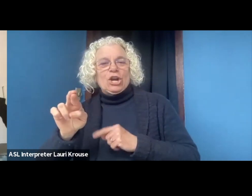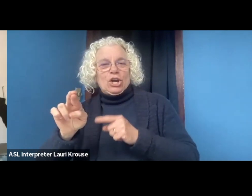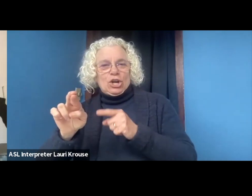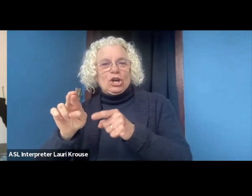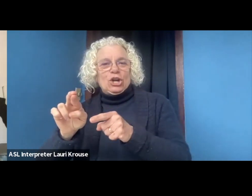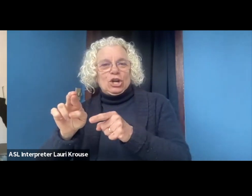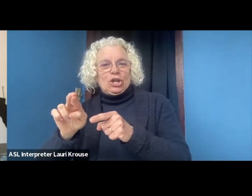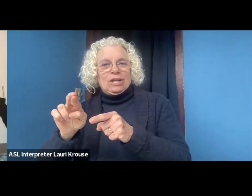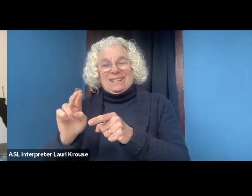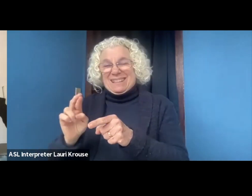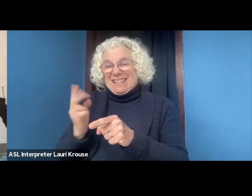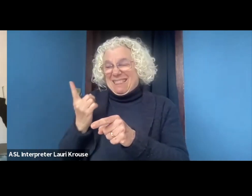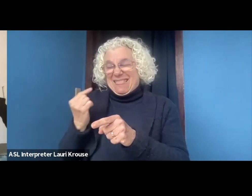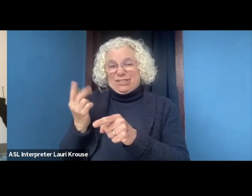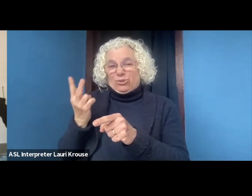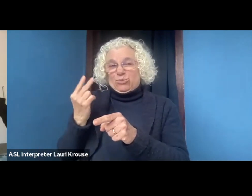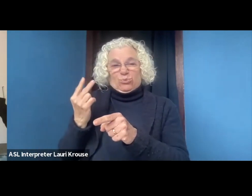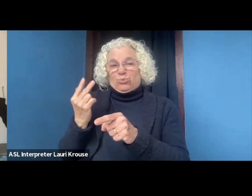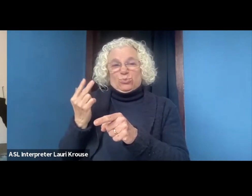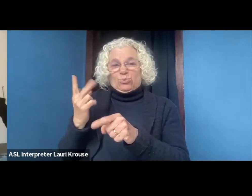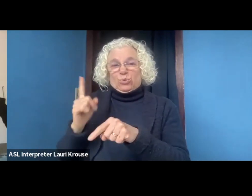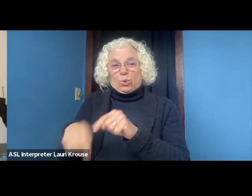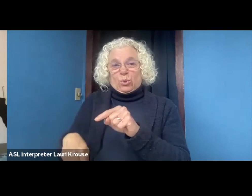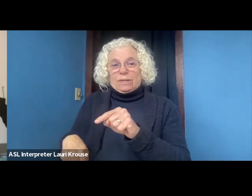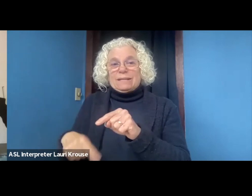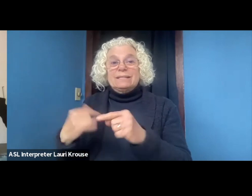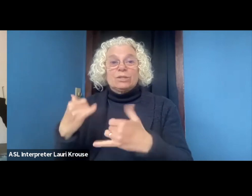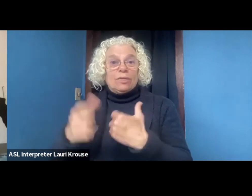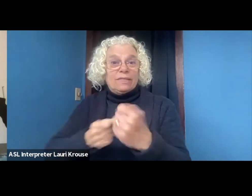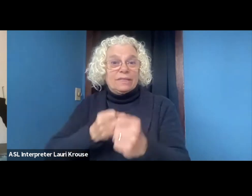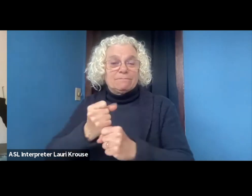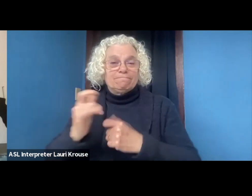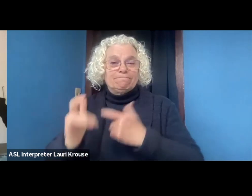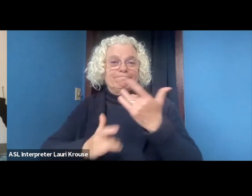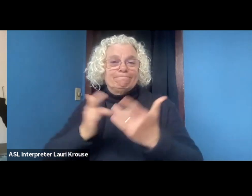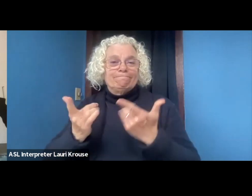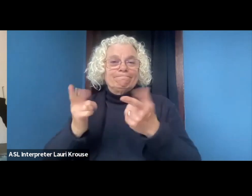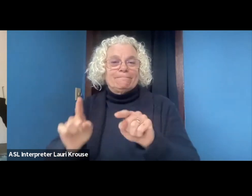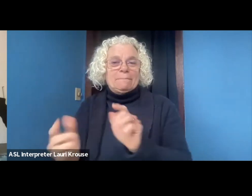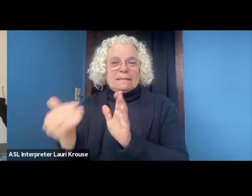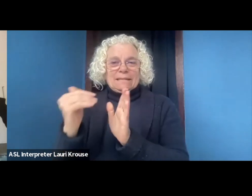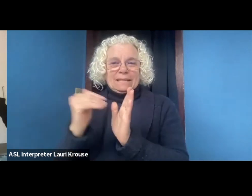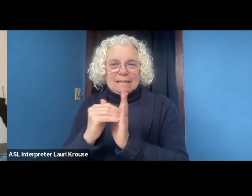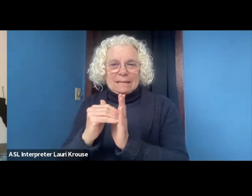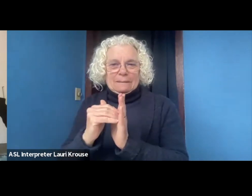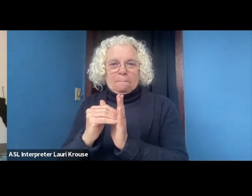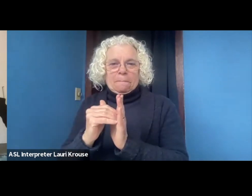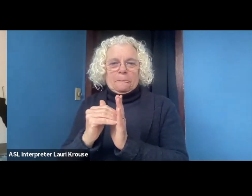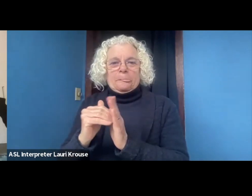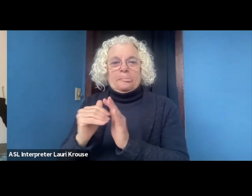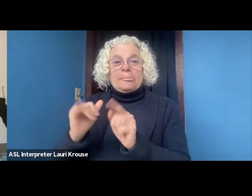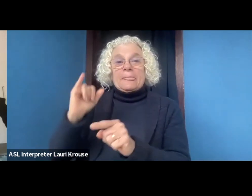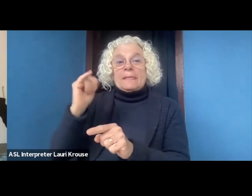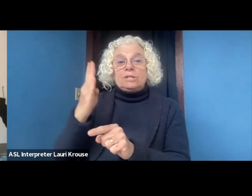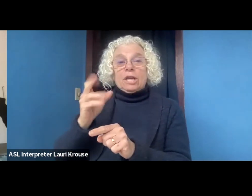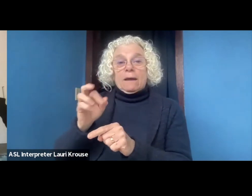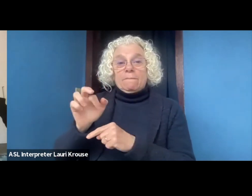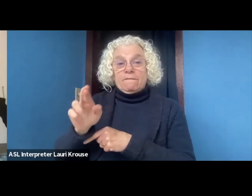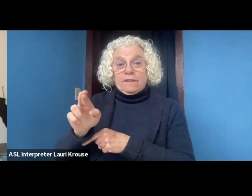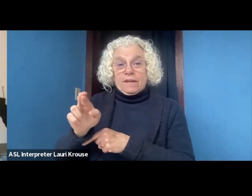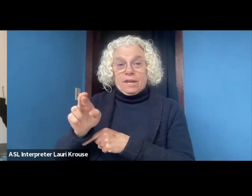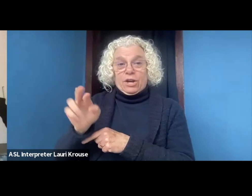last 2, we haven't been able to host it. So we're so excited to bring this back to our community. That job fair is in